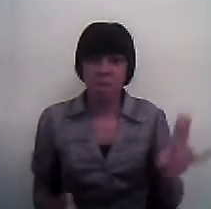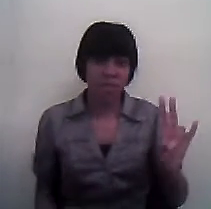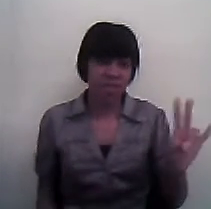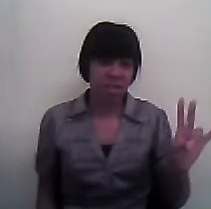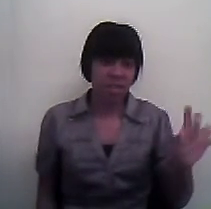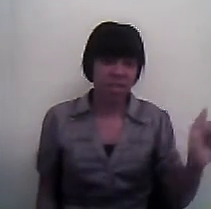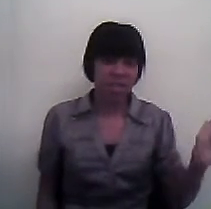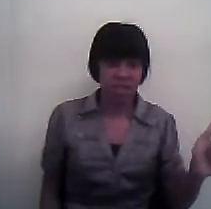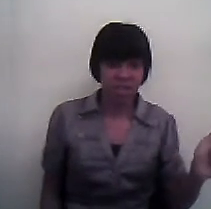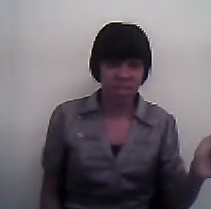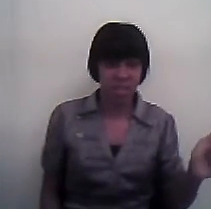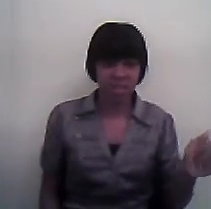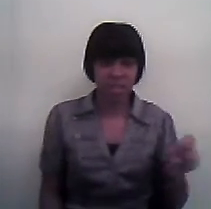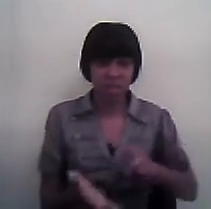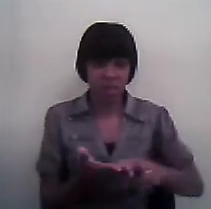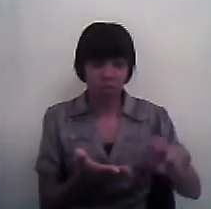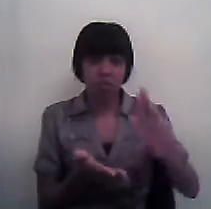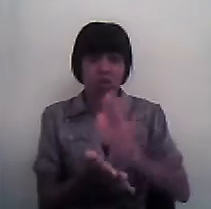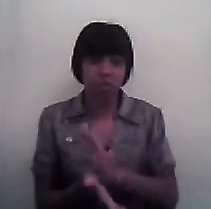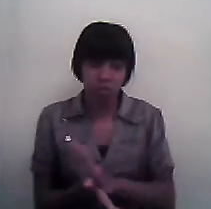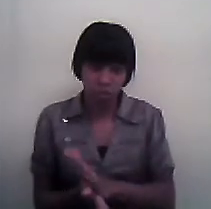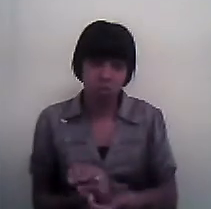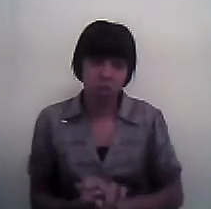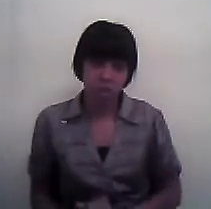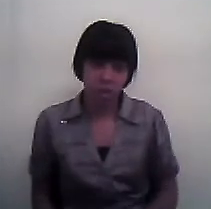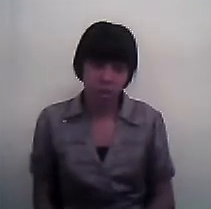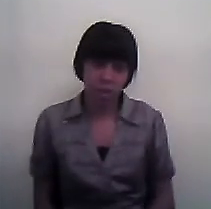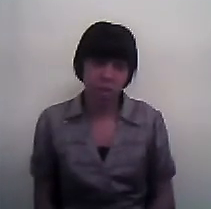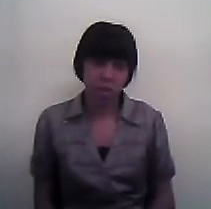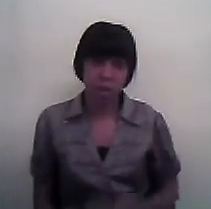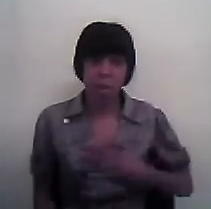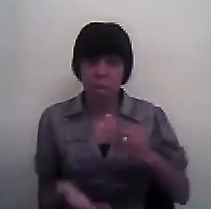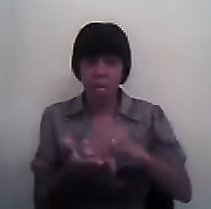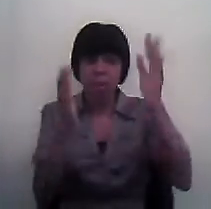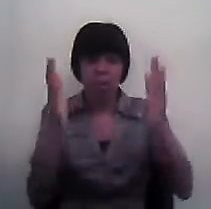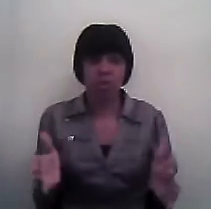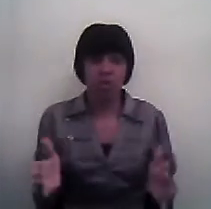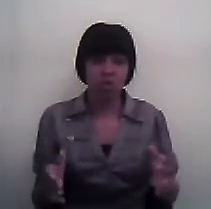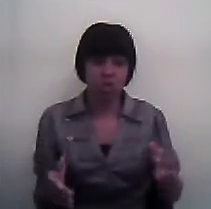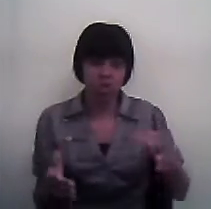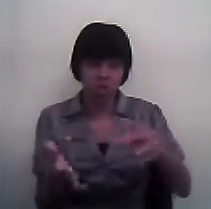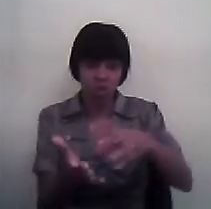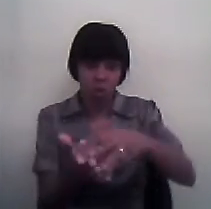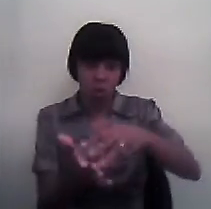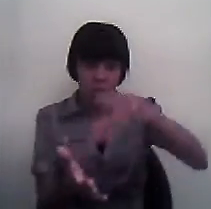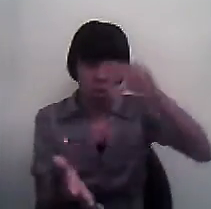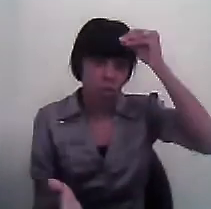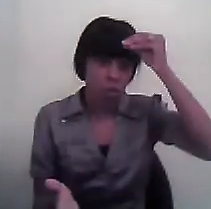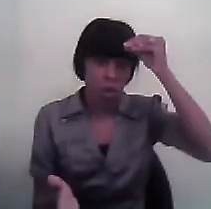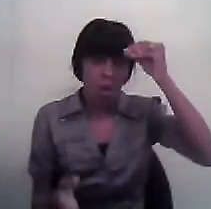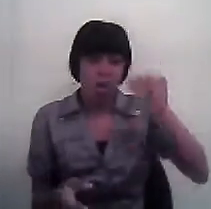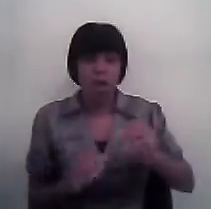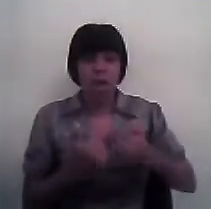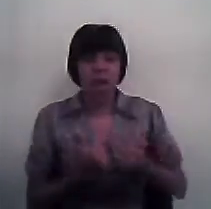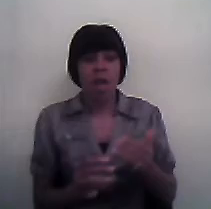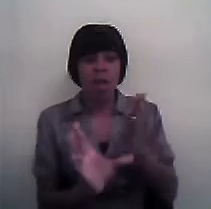that paper, they learned all kinds of things. They learned how psychologists talk about different issues in the area. They learned